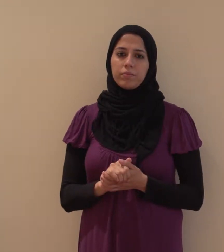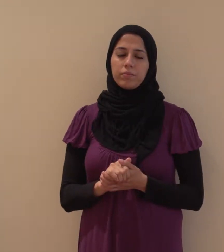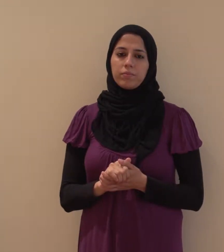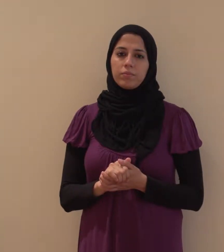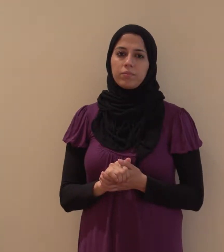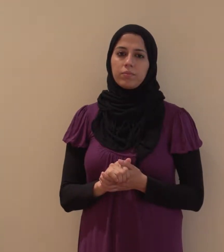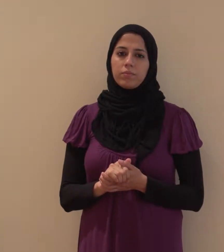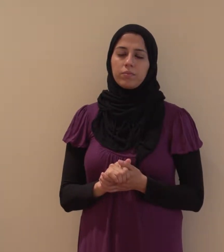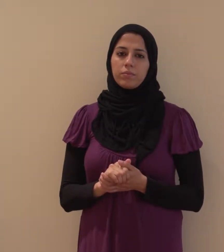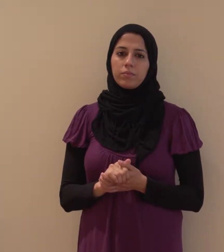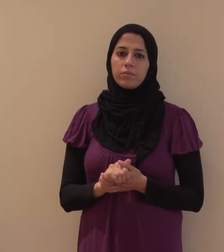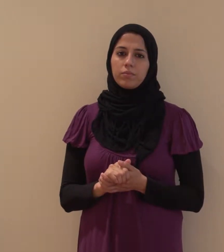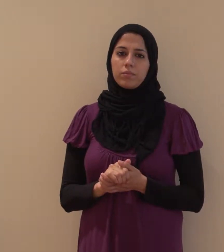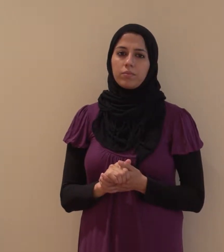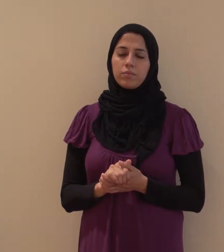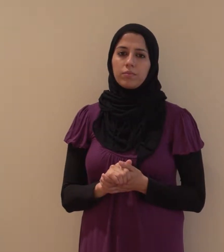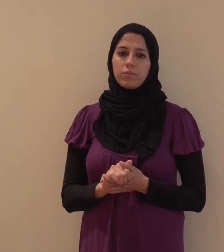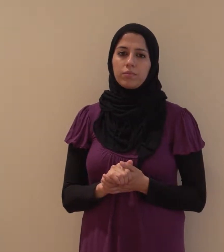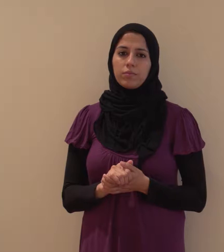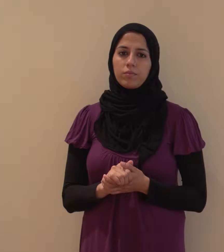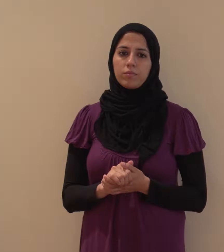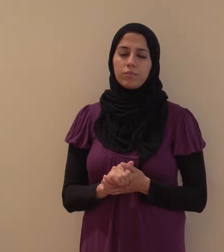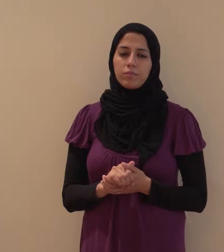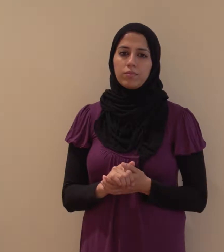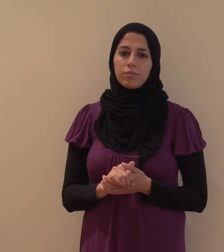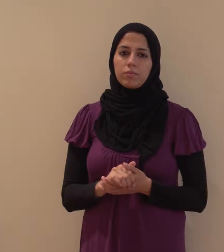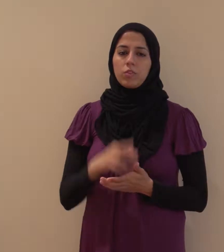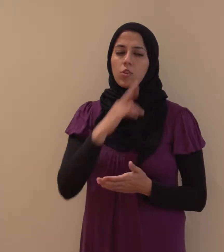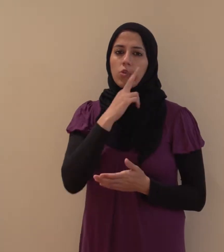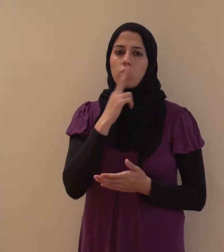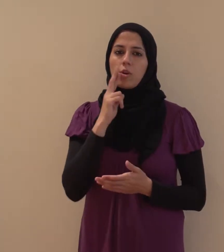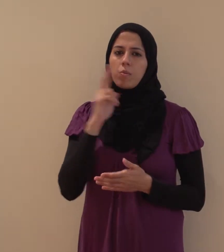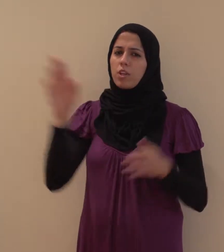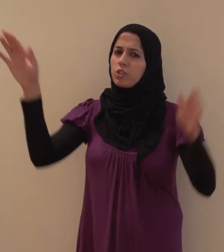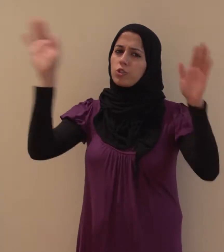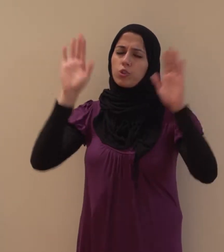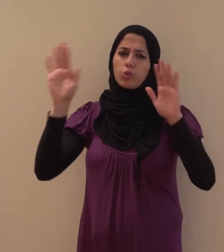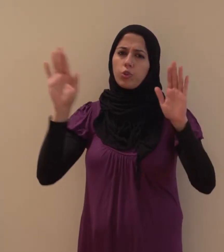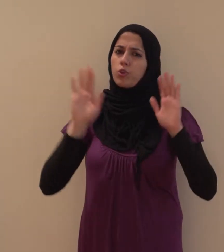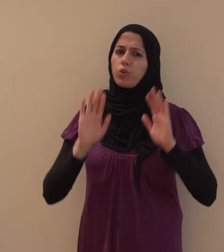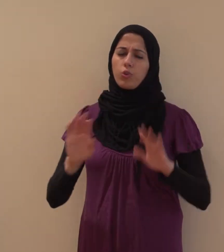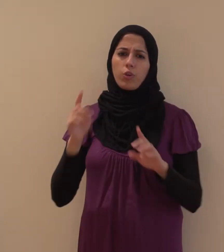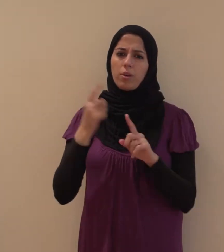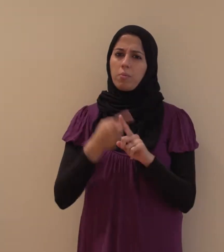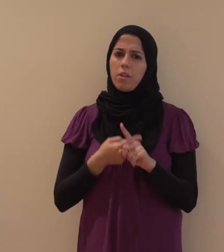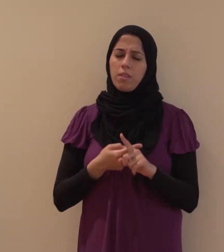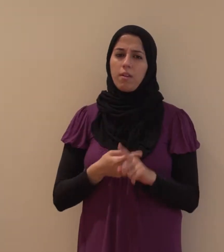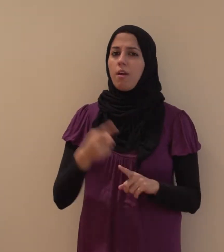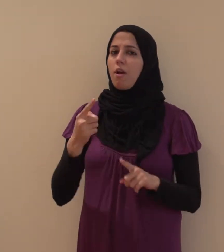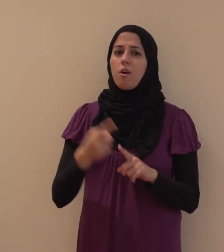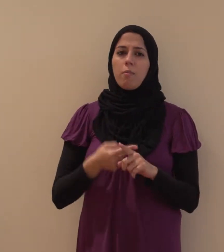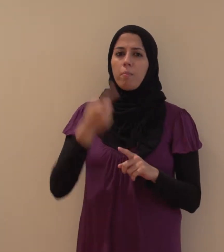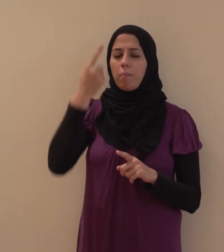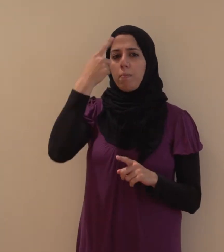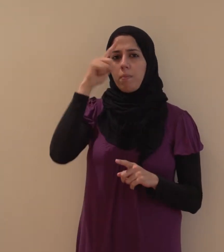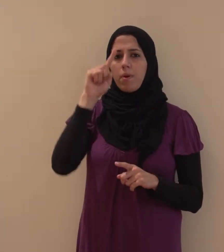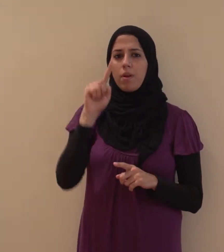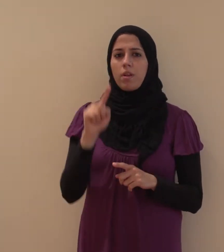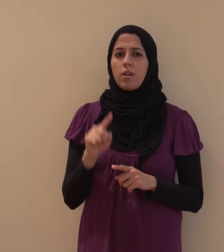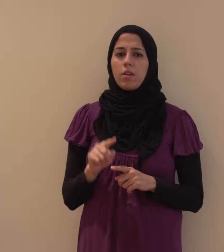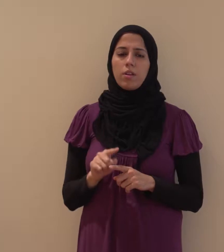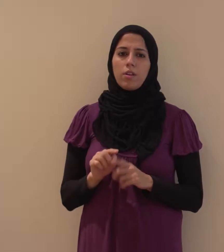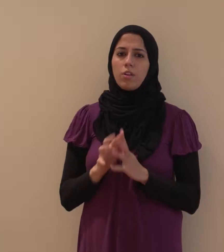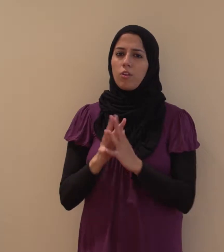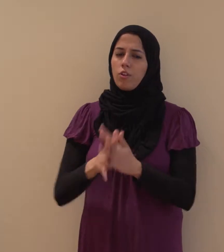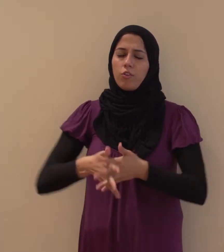the month of Ramadan is a great month. It is a month of the glorious Quran. It is a